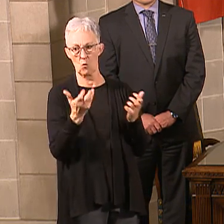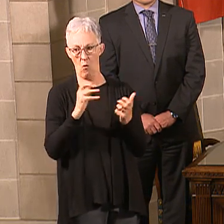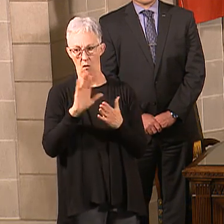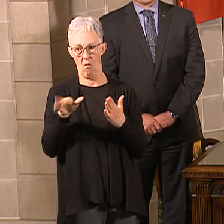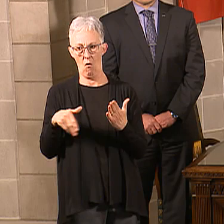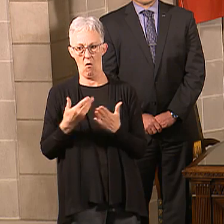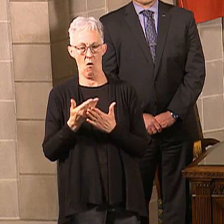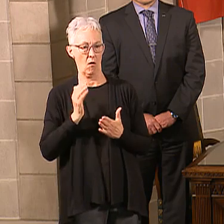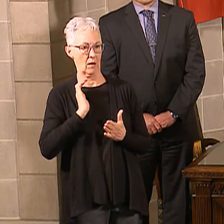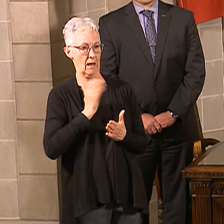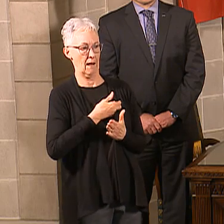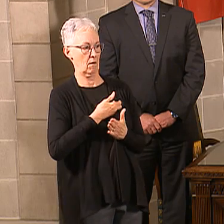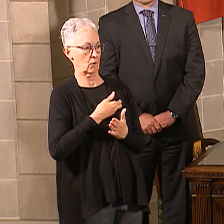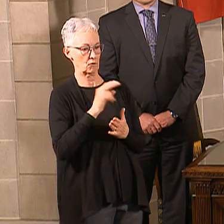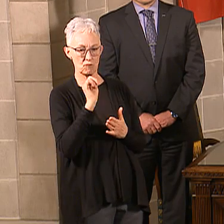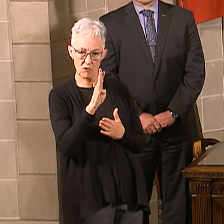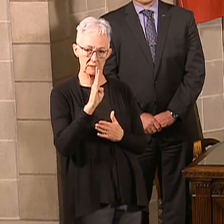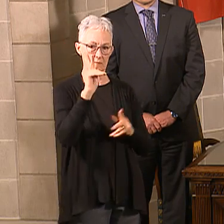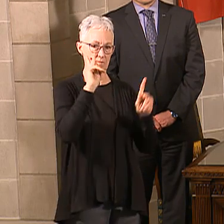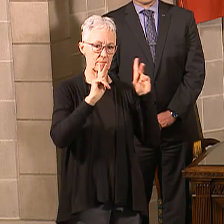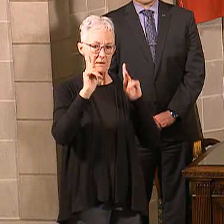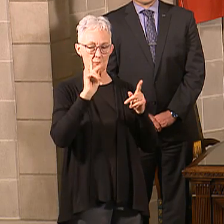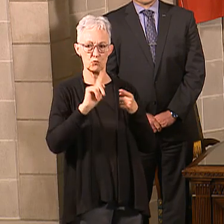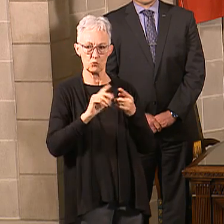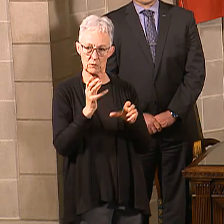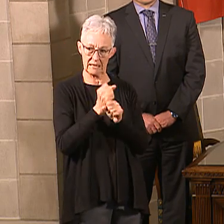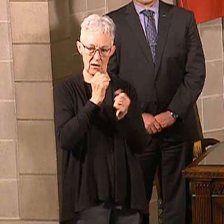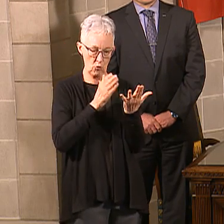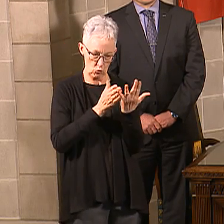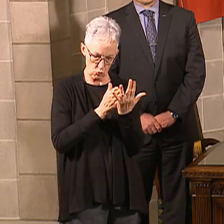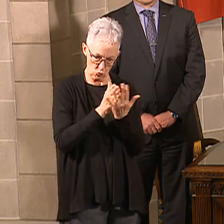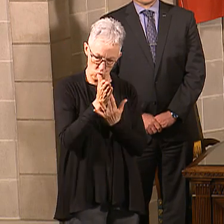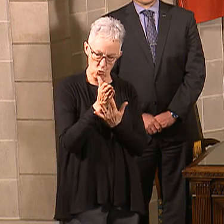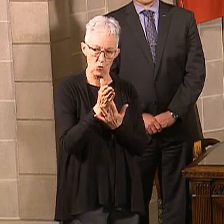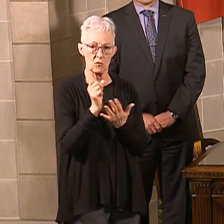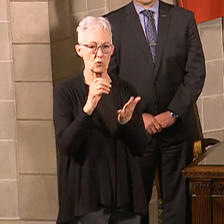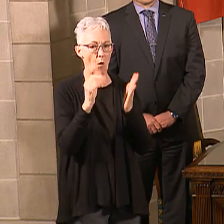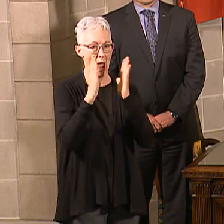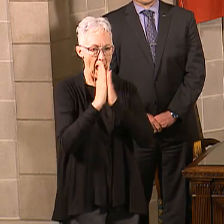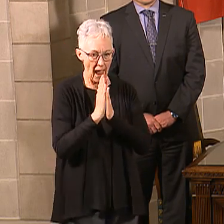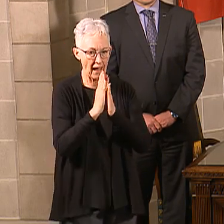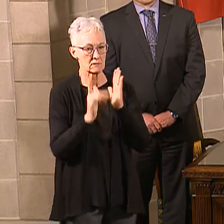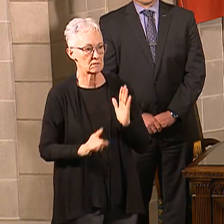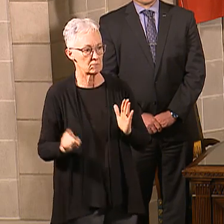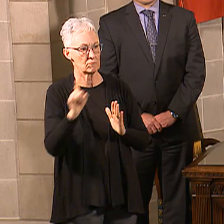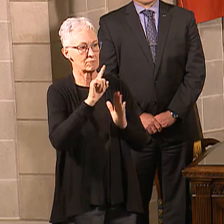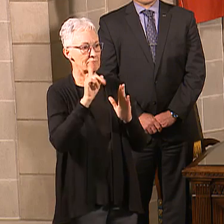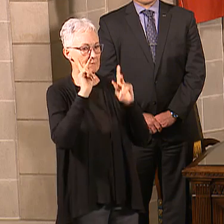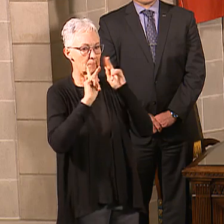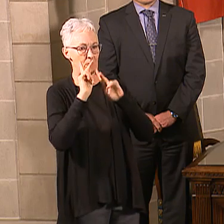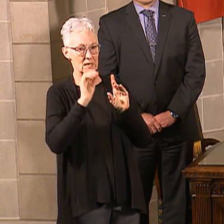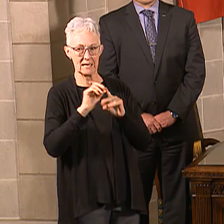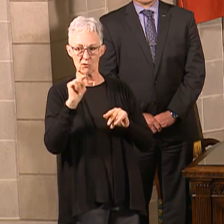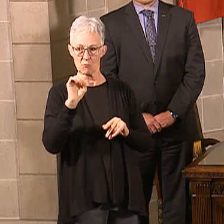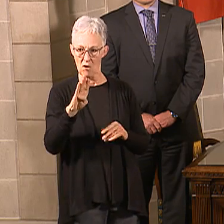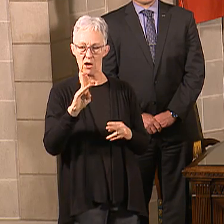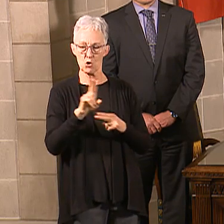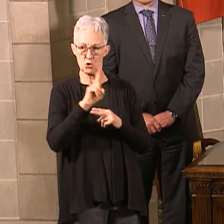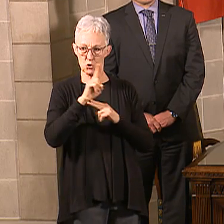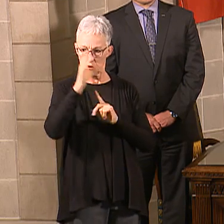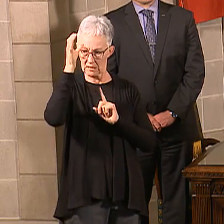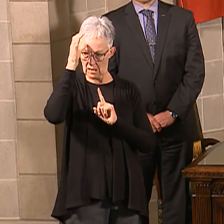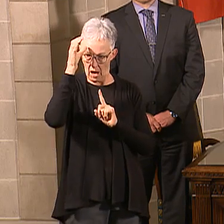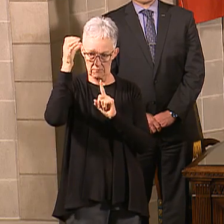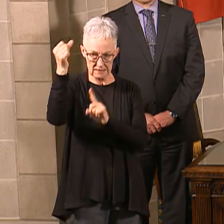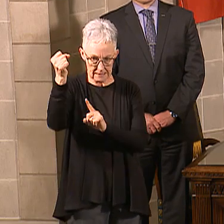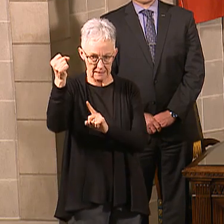possible. So I'd ask Nebraskans, again, continue to do what you're doing, step up, meet the challenge, do the right thing, exercise common sense and good judgment, and support